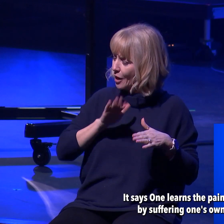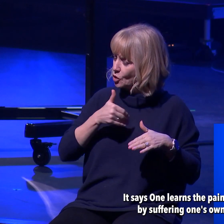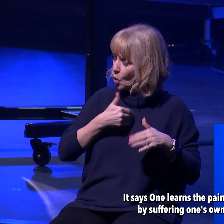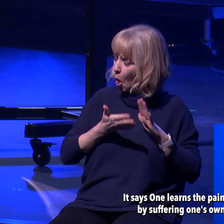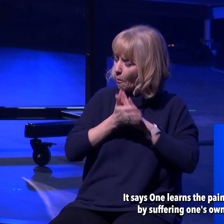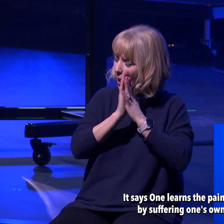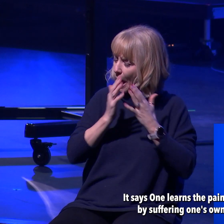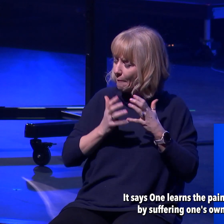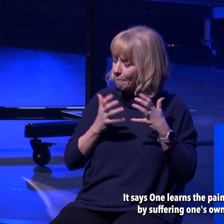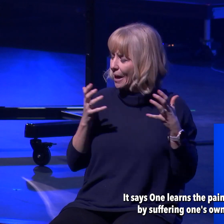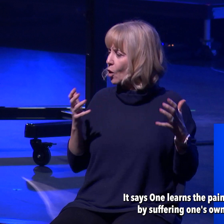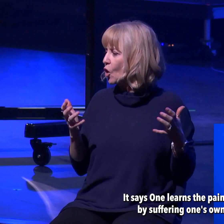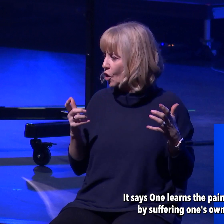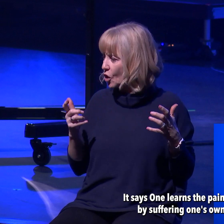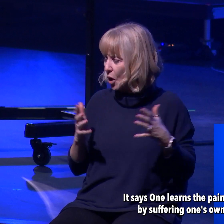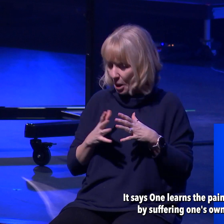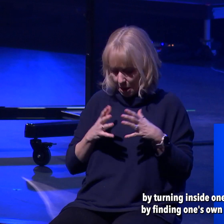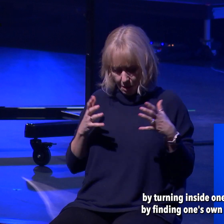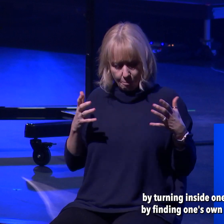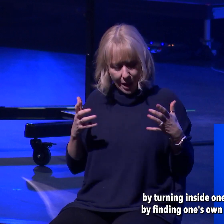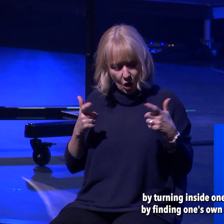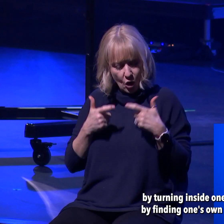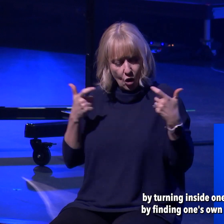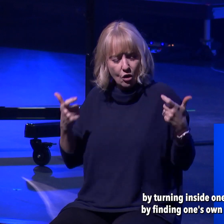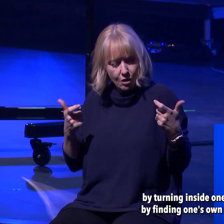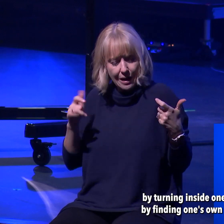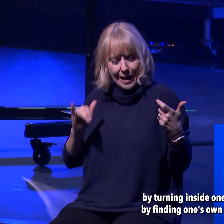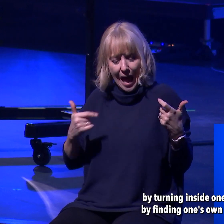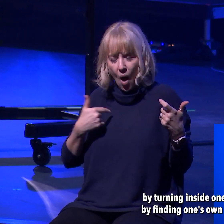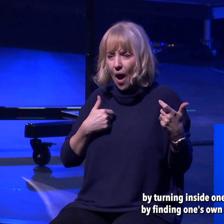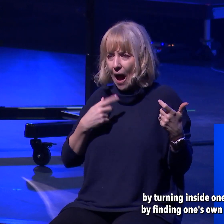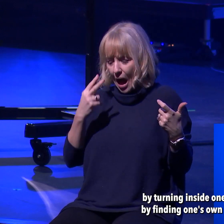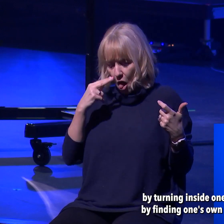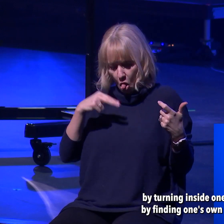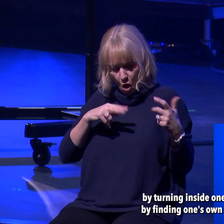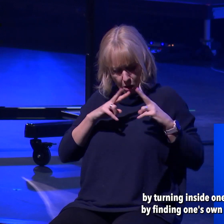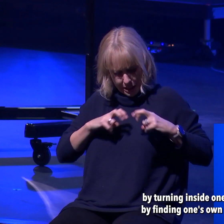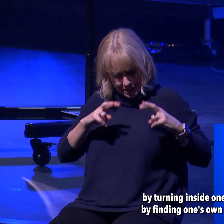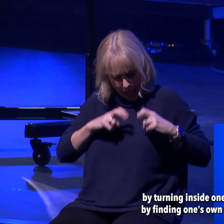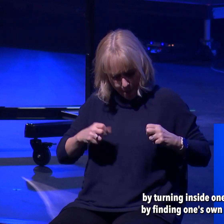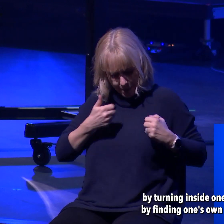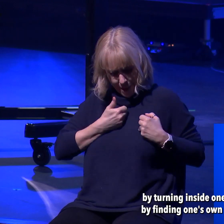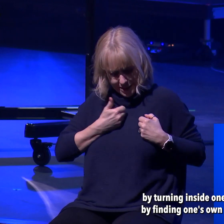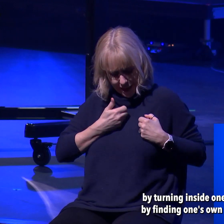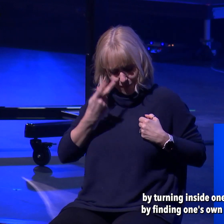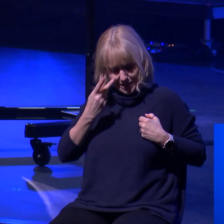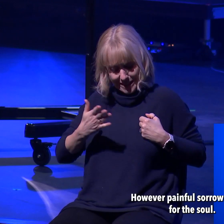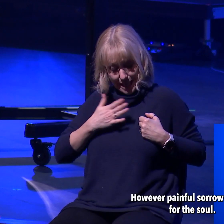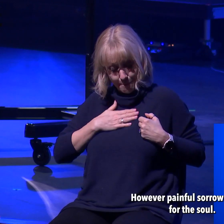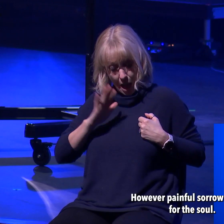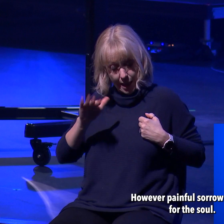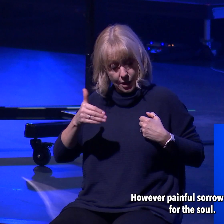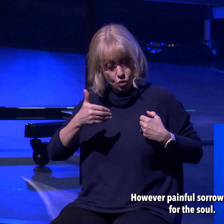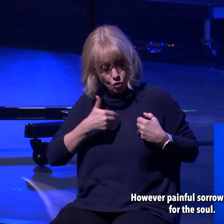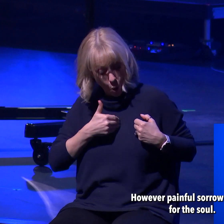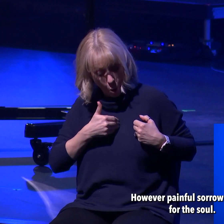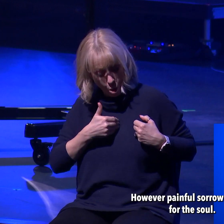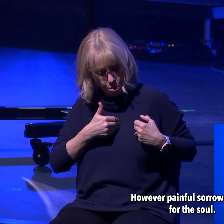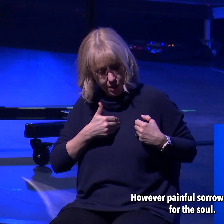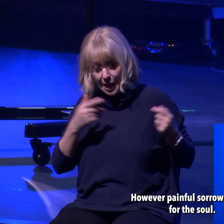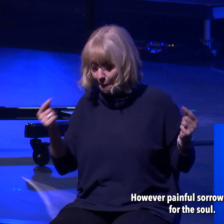says, one learns the pain of others by suffering one's own pain, by turning inside oneself, by finding one's own soul. However